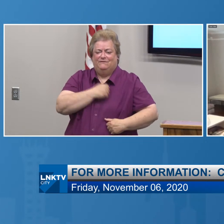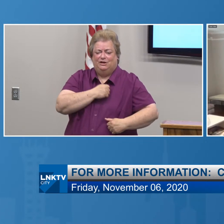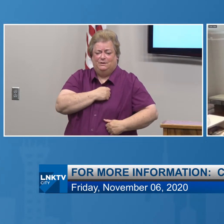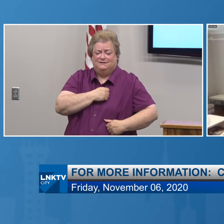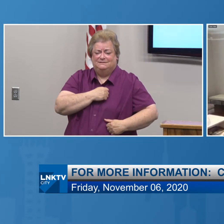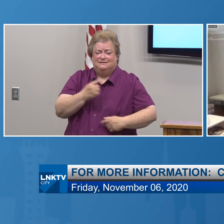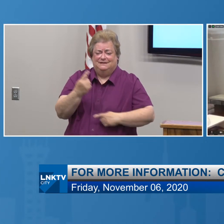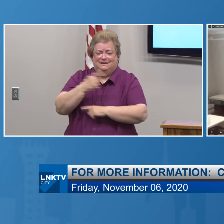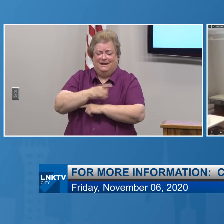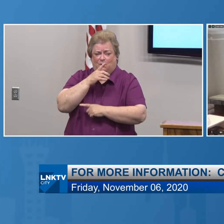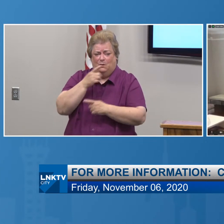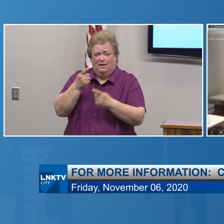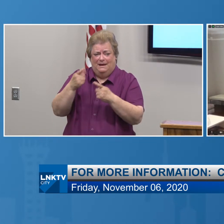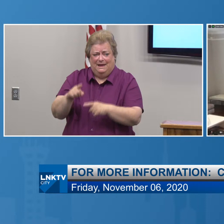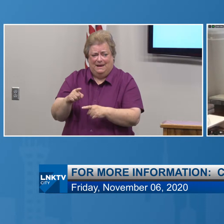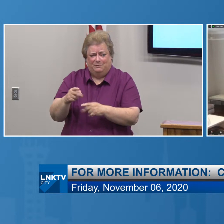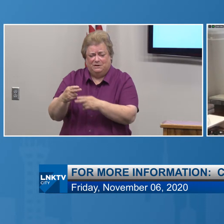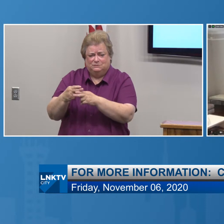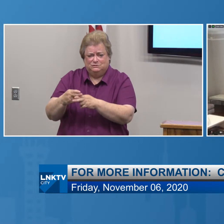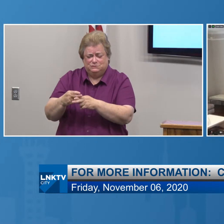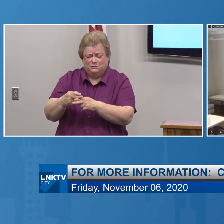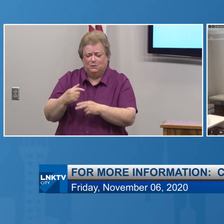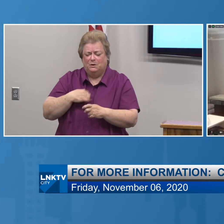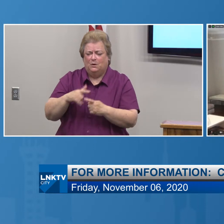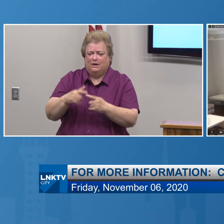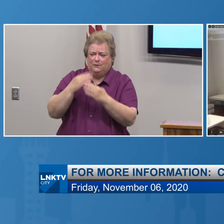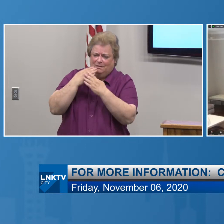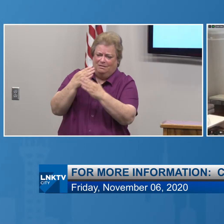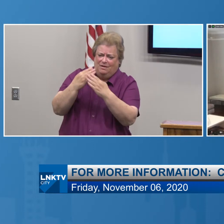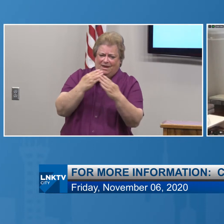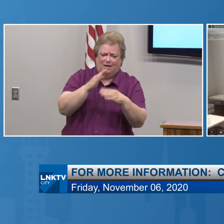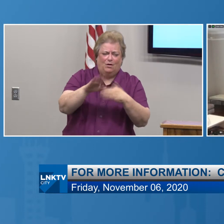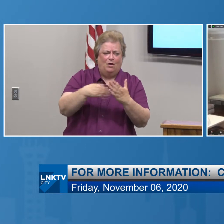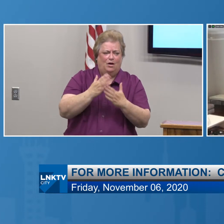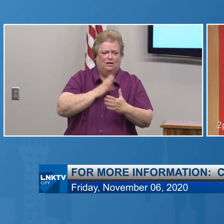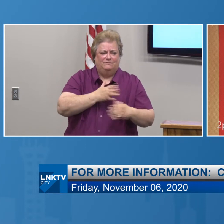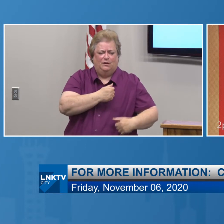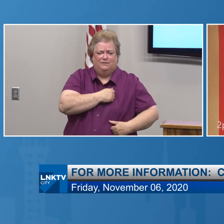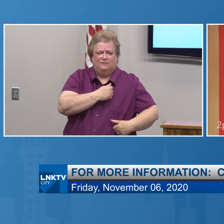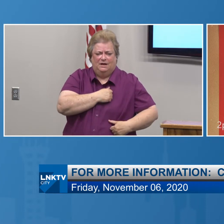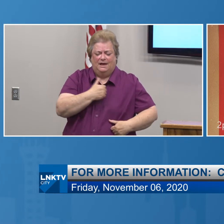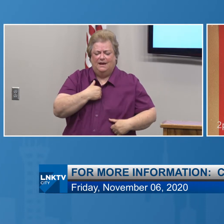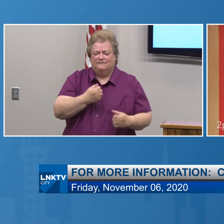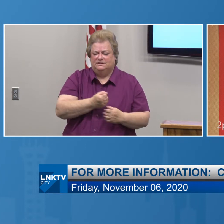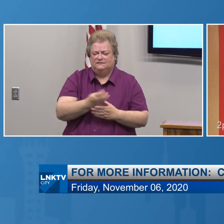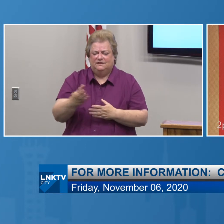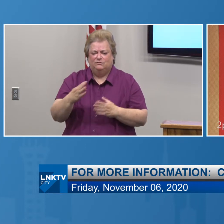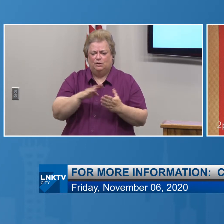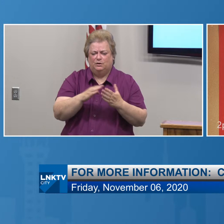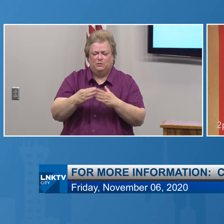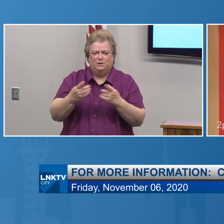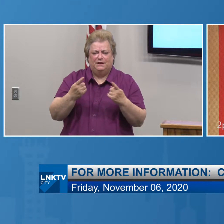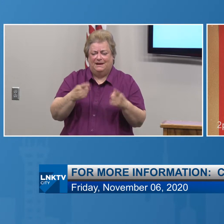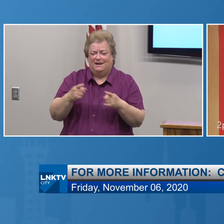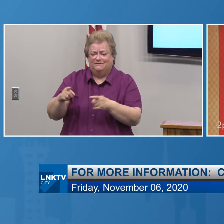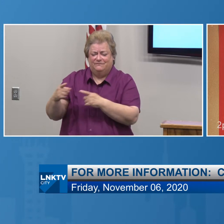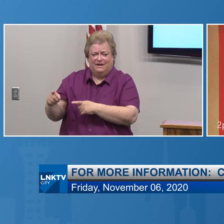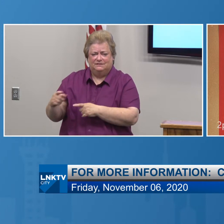want to express our appreciation to all of our veterans. We have several community events to celebrate Veterans Day this year, and I want to thank